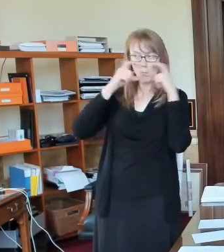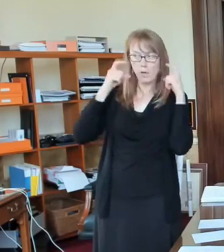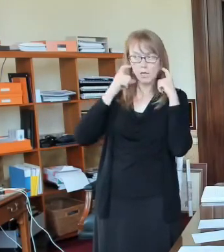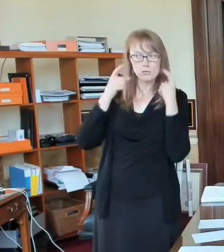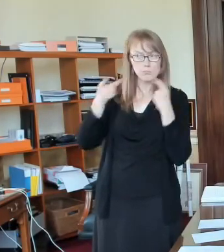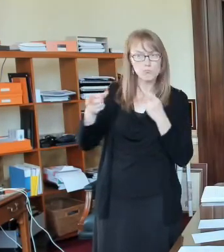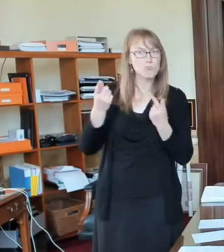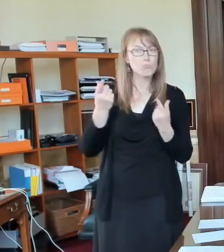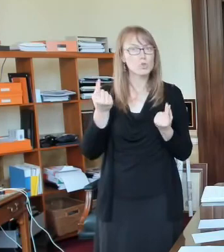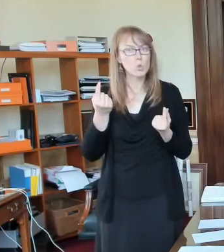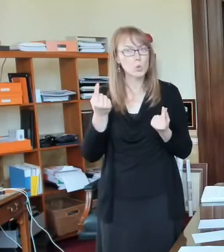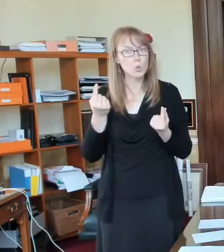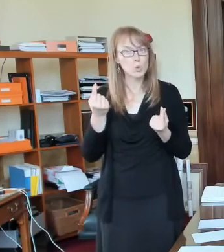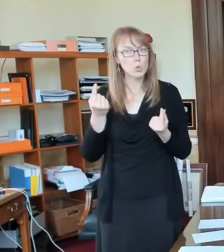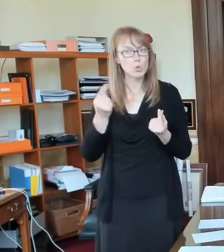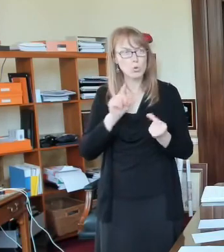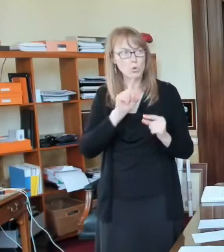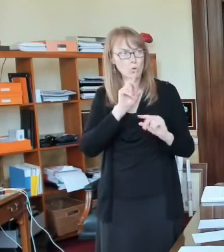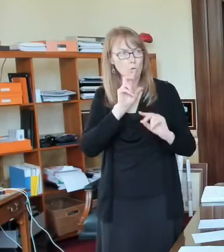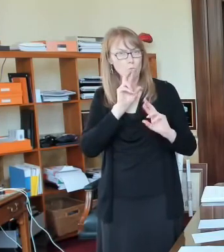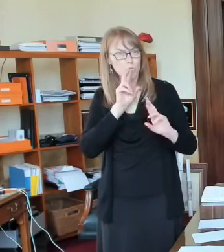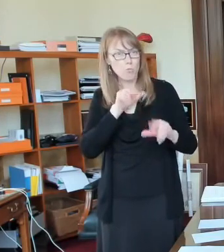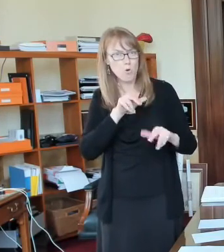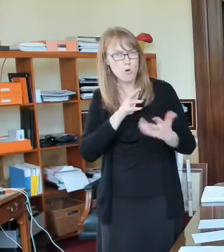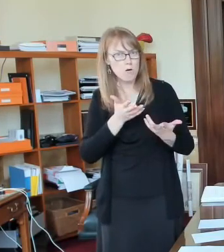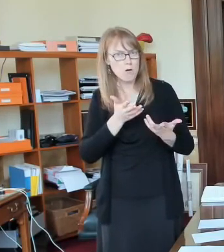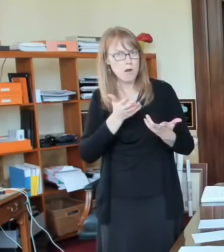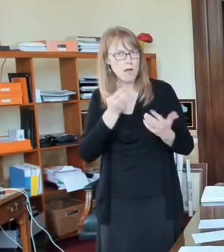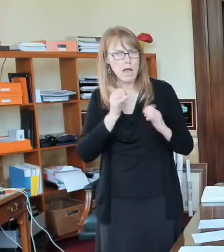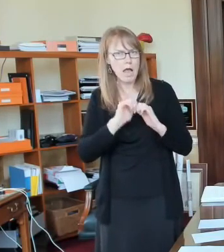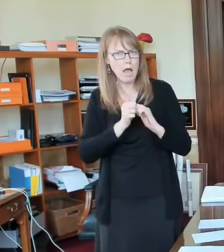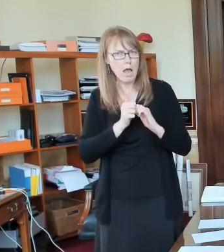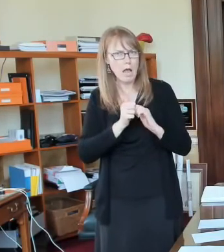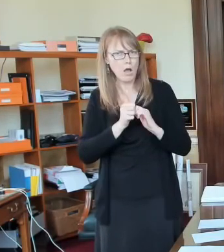of answers here. One, you can call